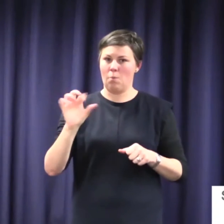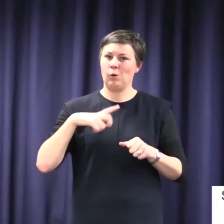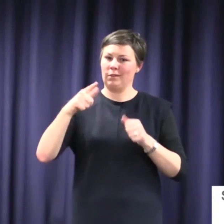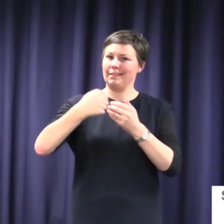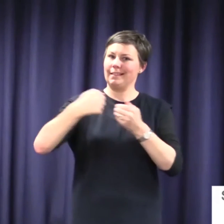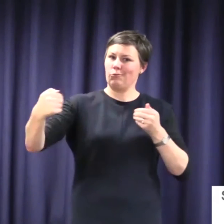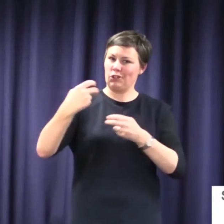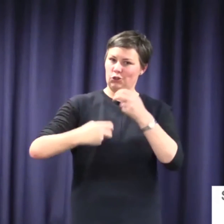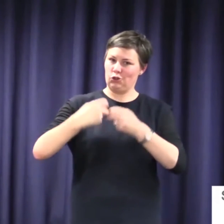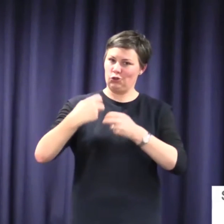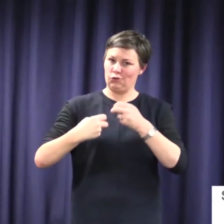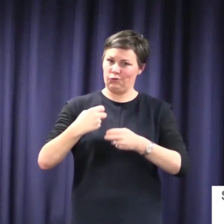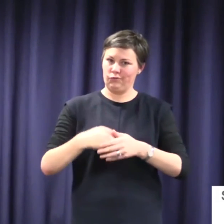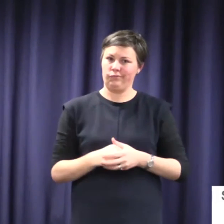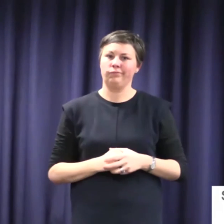funding issues.